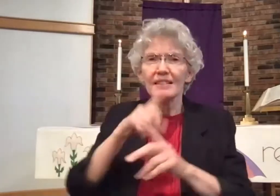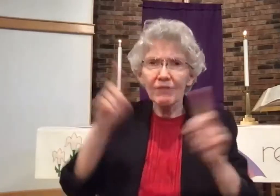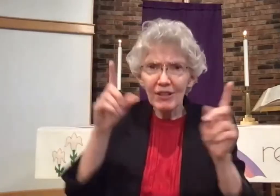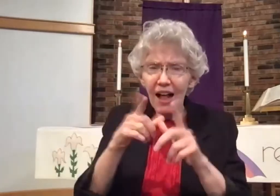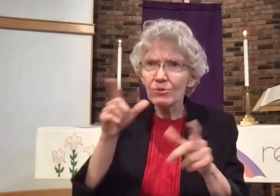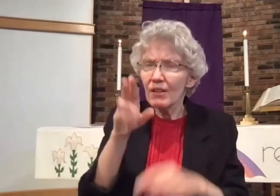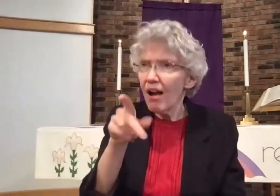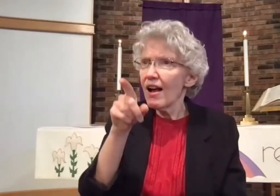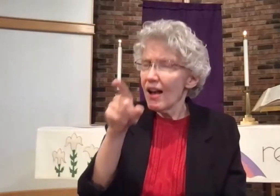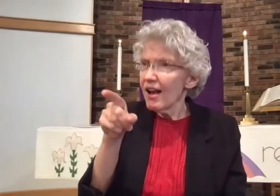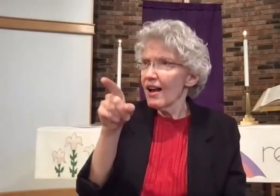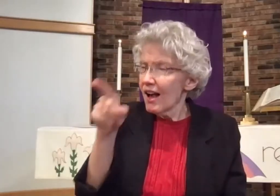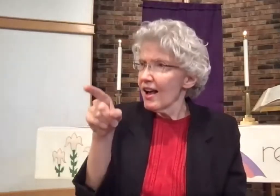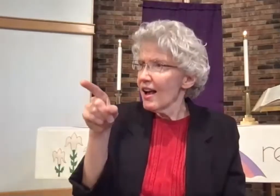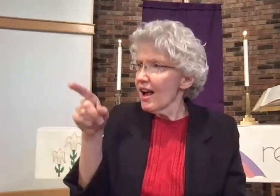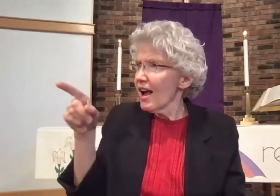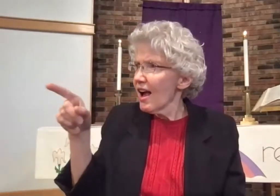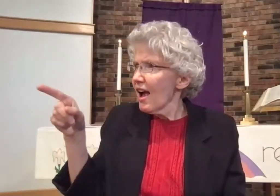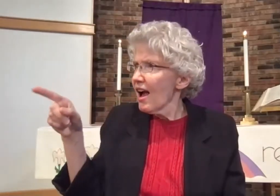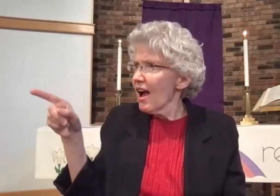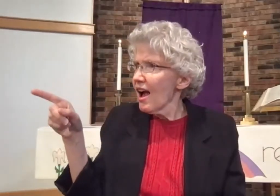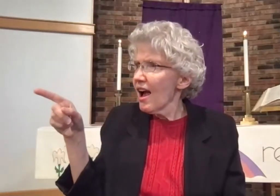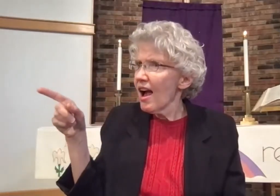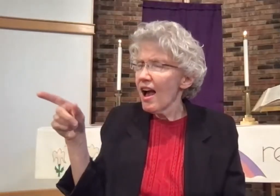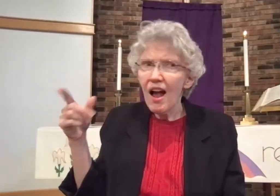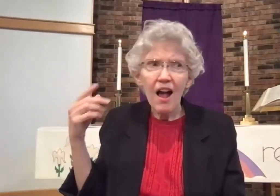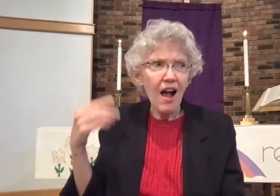whatever languages the Spirit let them speak.